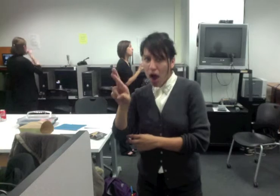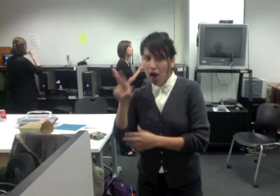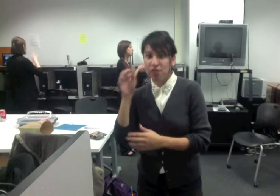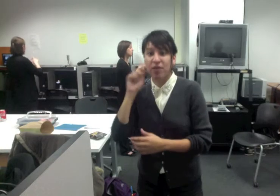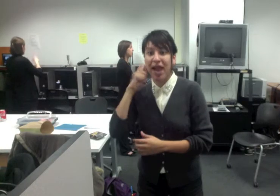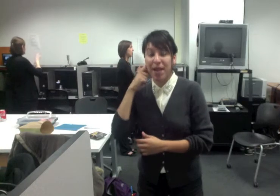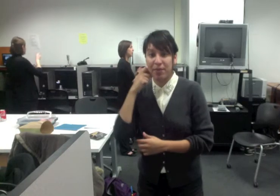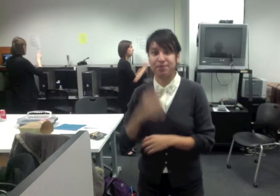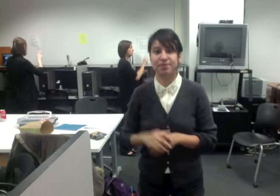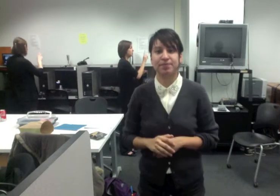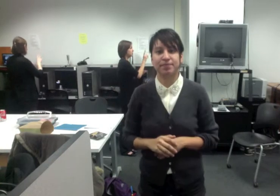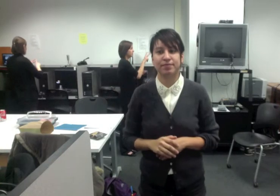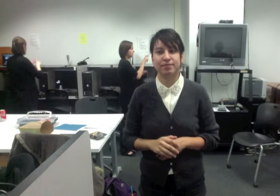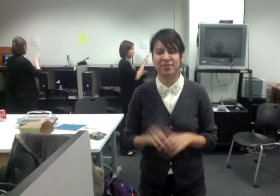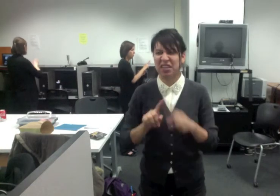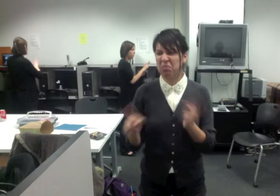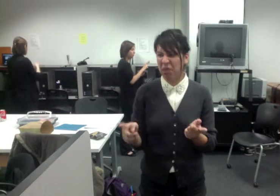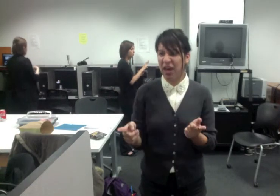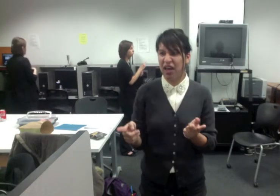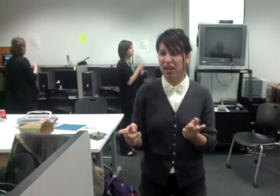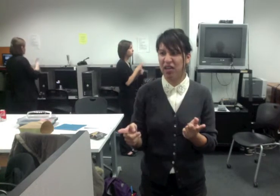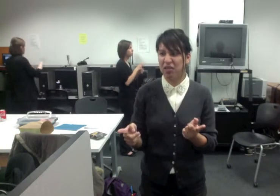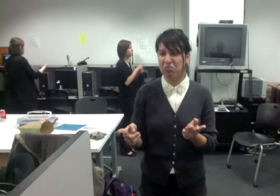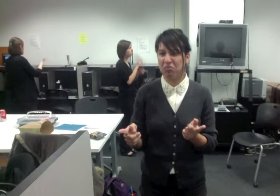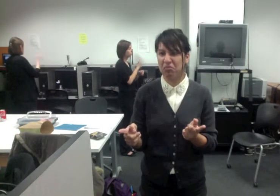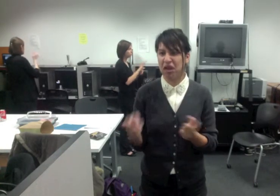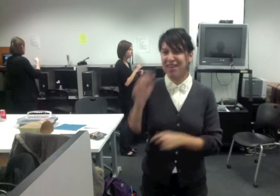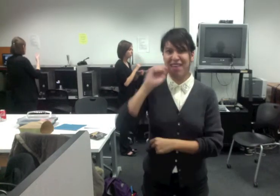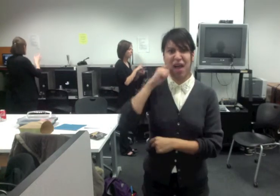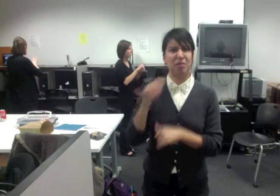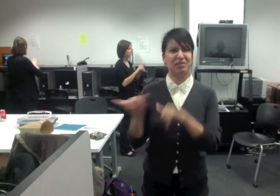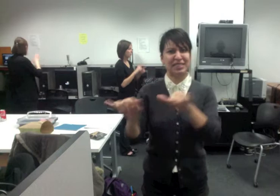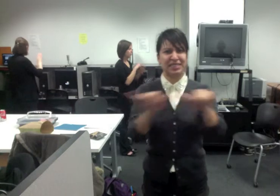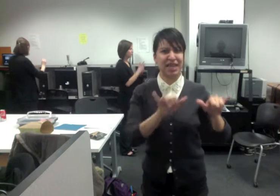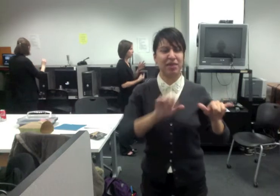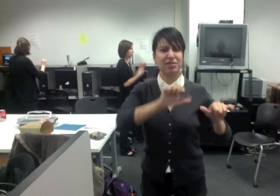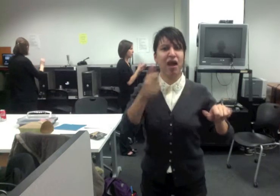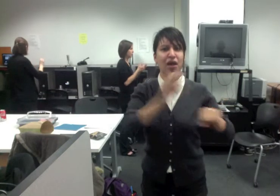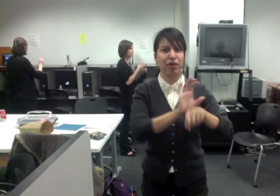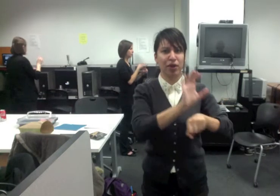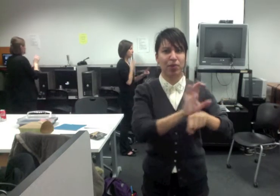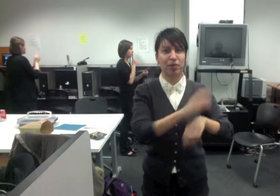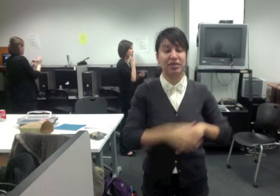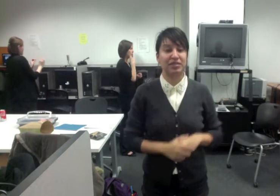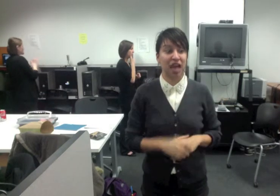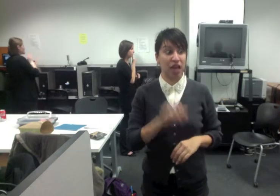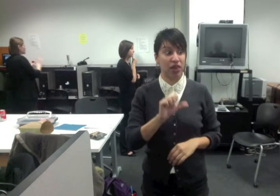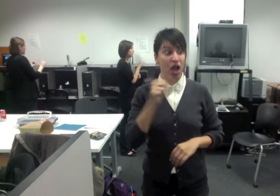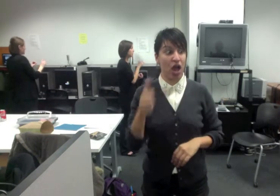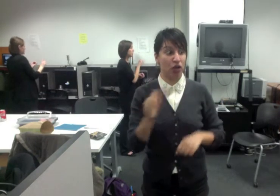just a computer company. There's nothing that distinguishes them structurally from any of their competitors. Their competitors are all equally qualified to make all of these products.